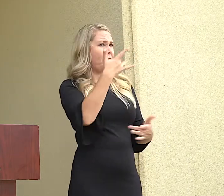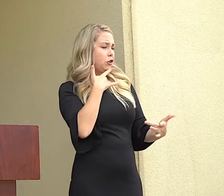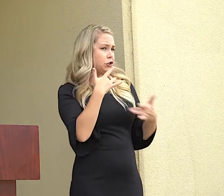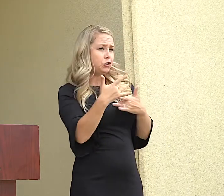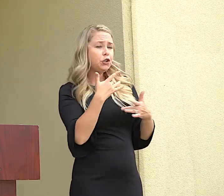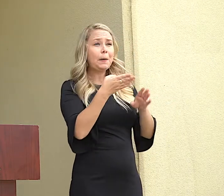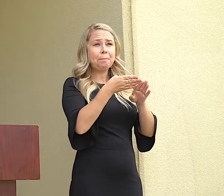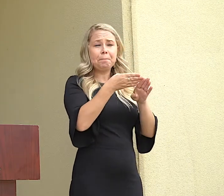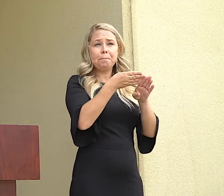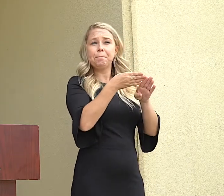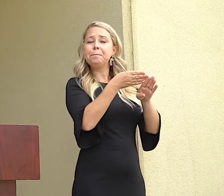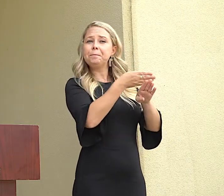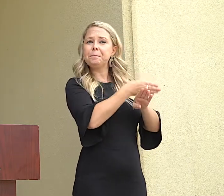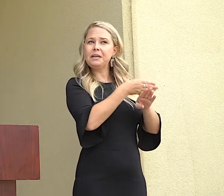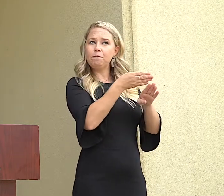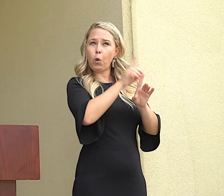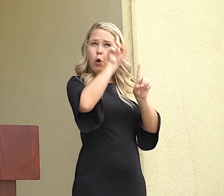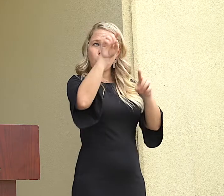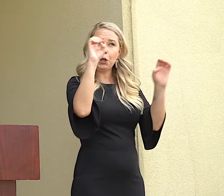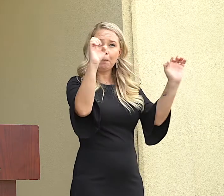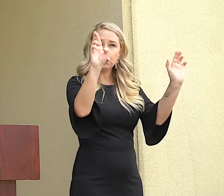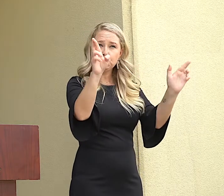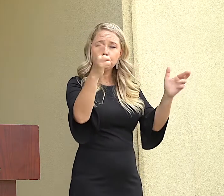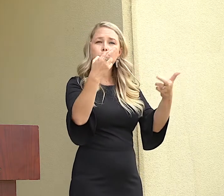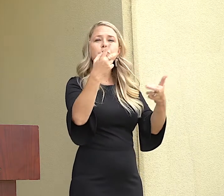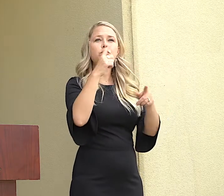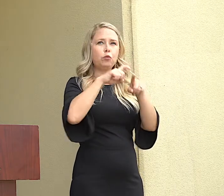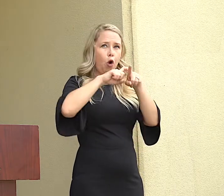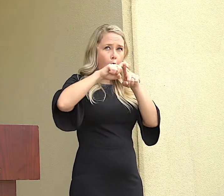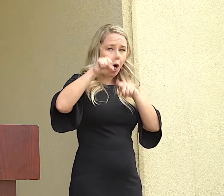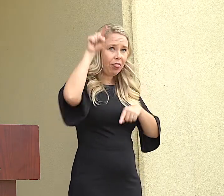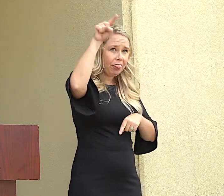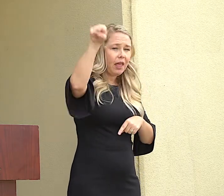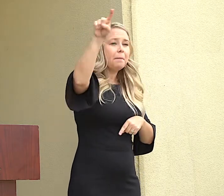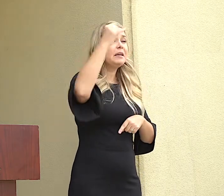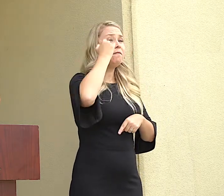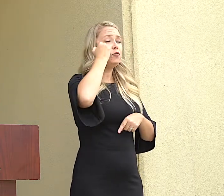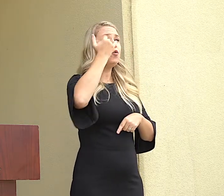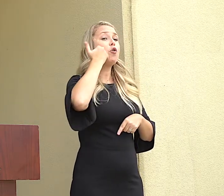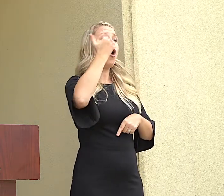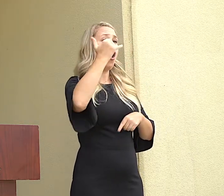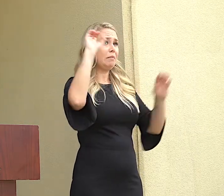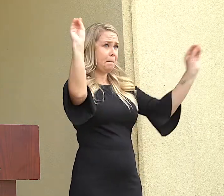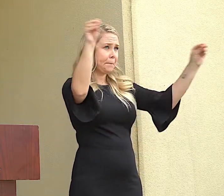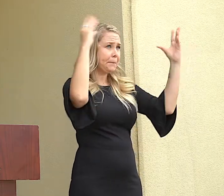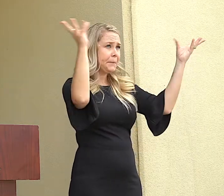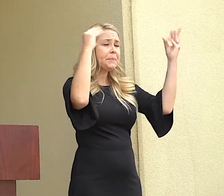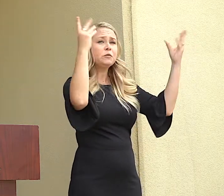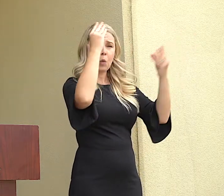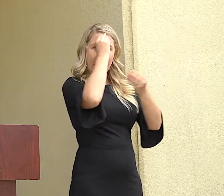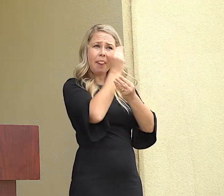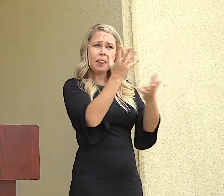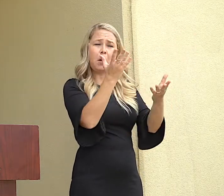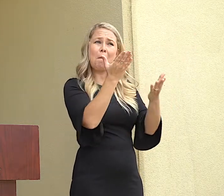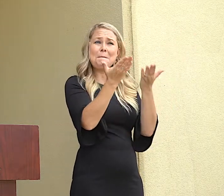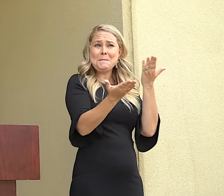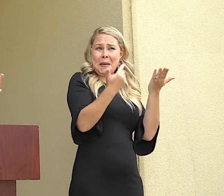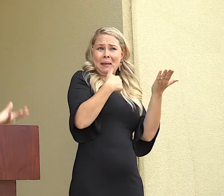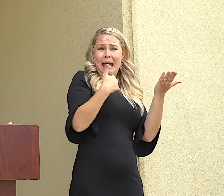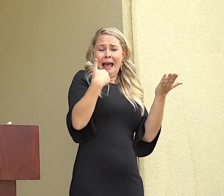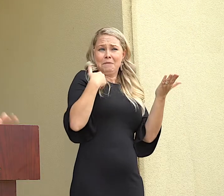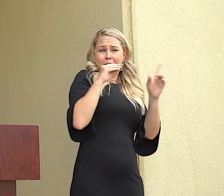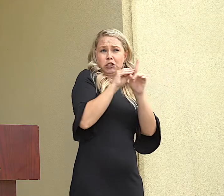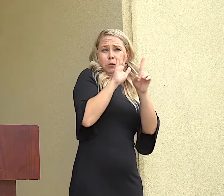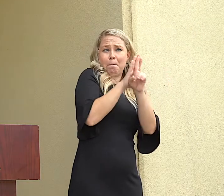all before going to the emergency room, to put a call into them. If you're going to call EMS, to make sure you let them be aware that maybe you may have